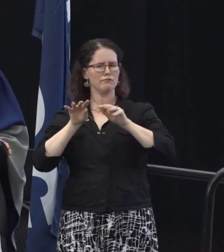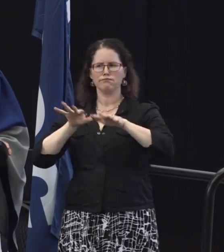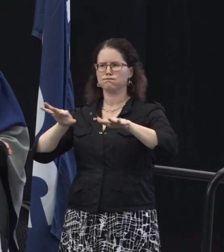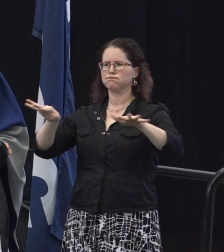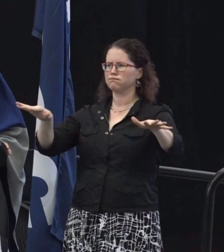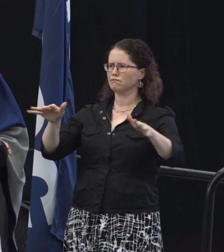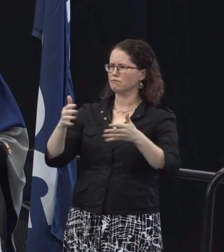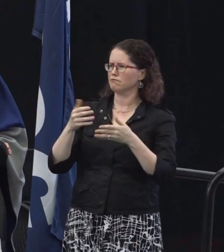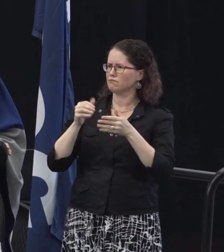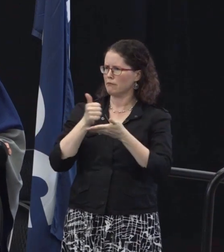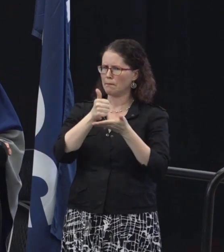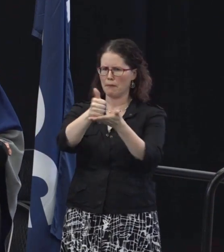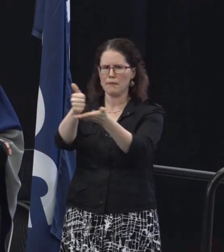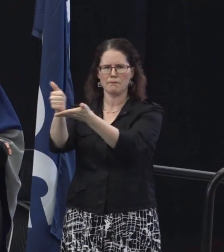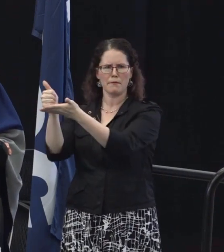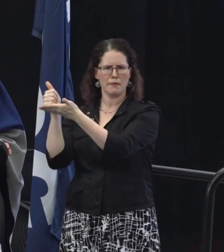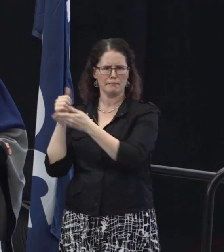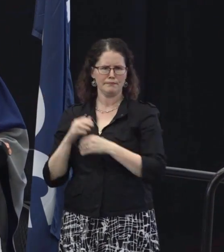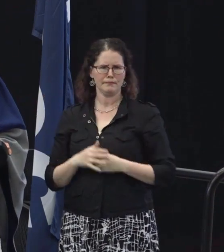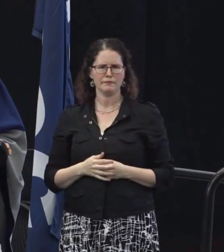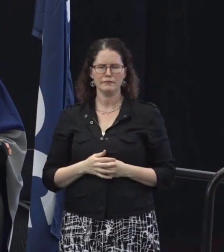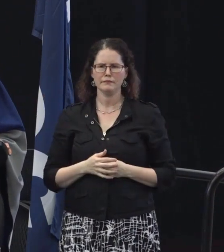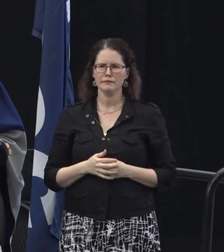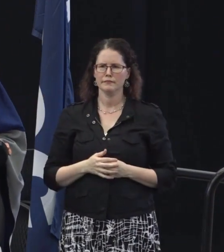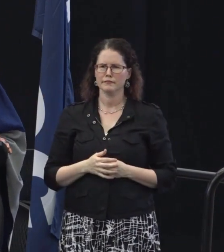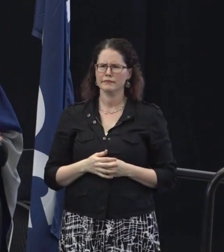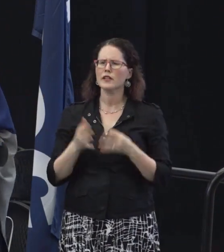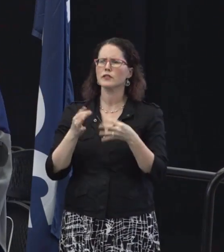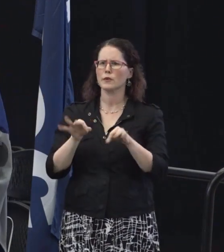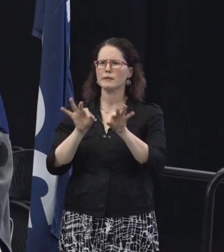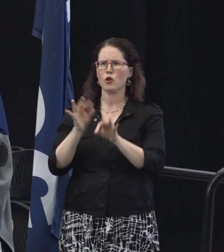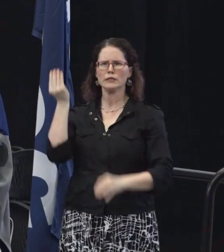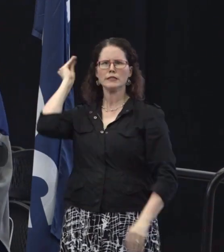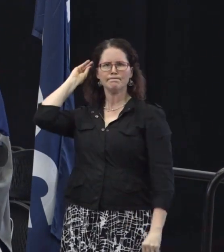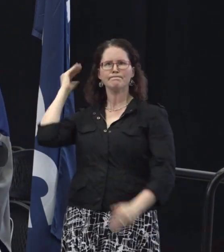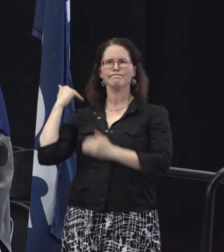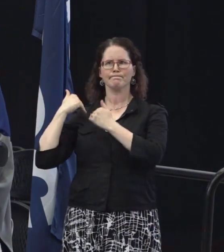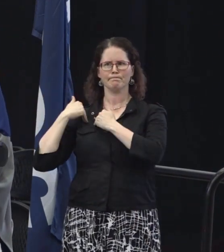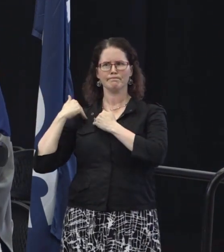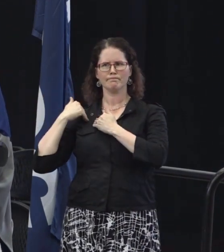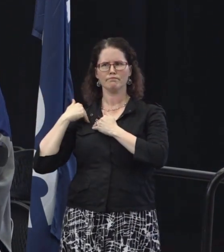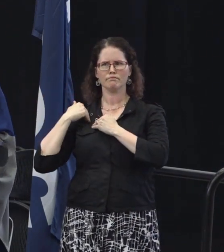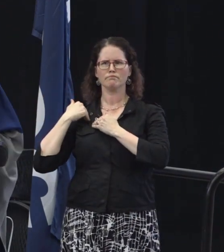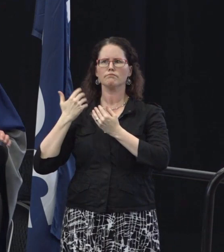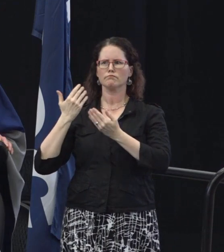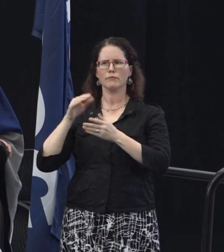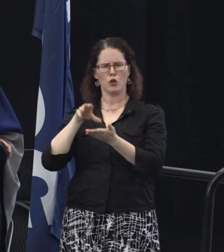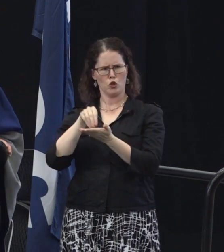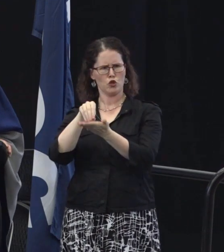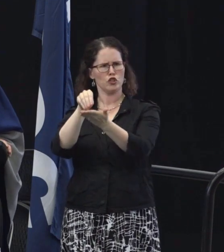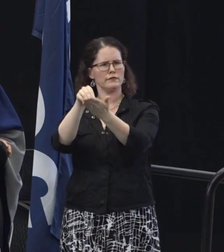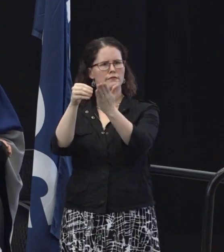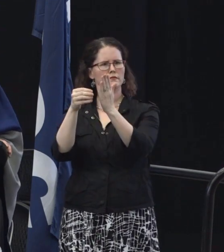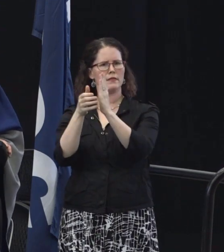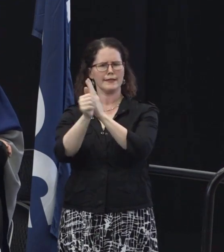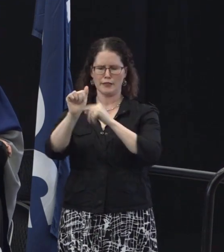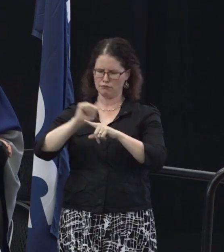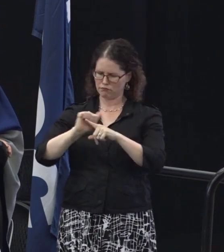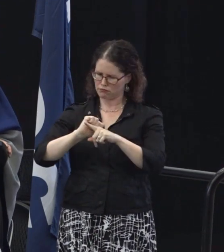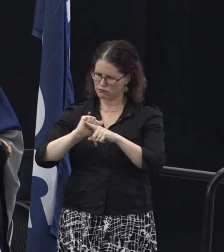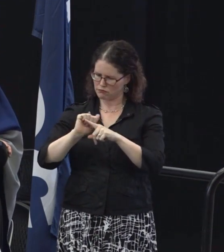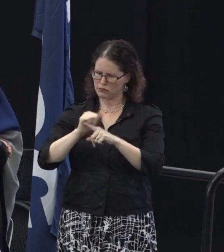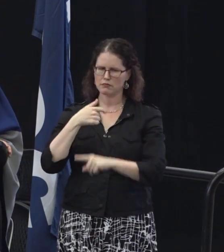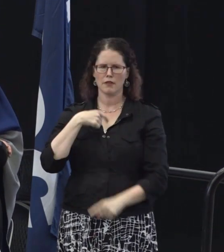notion of having a duty to always learn, to always sharpen one's axe, has stuck with me as I was planning my message to you this year,